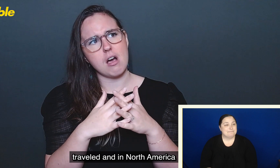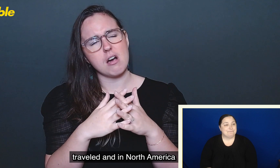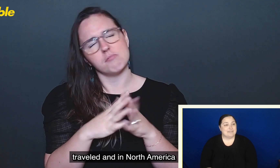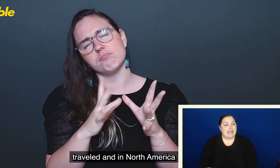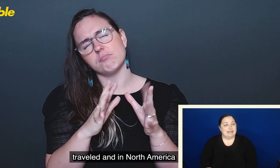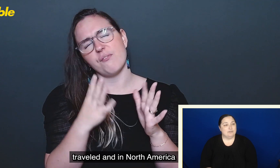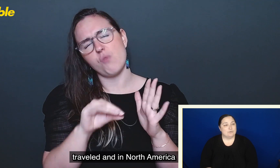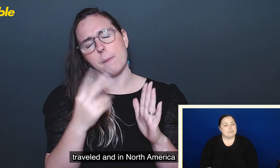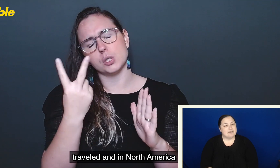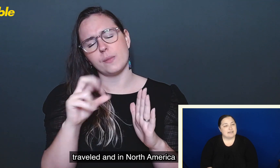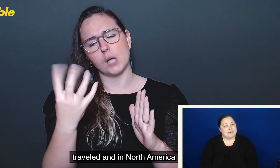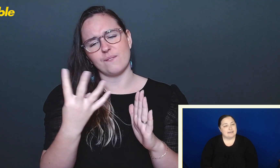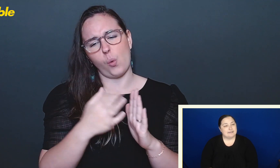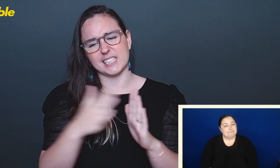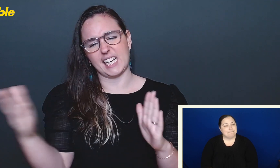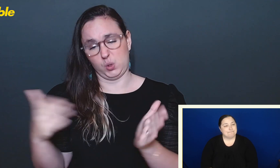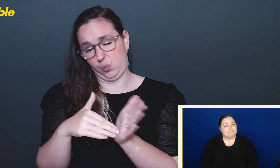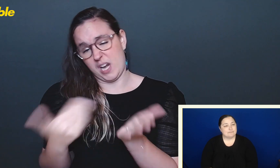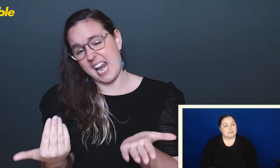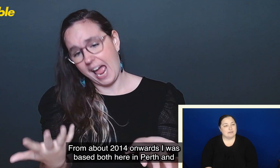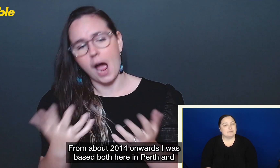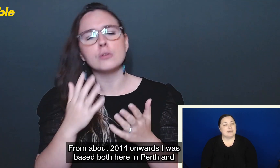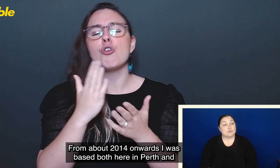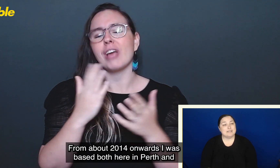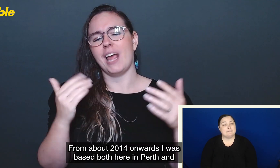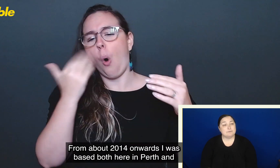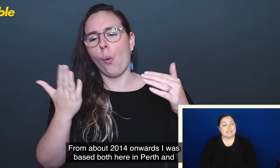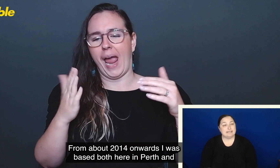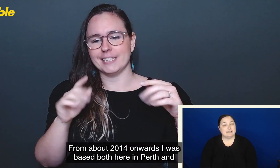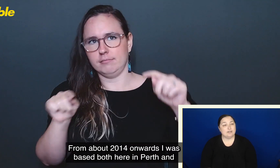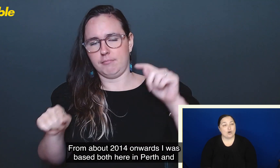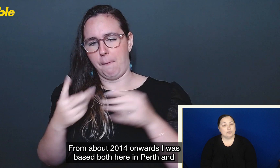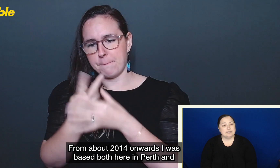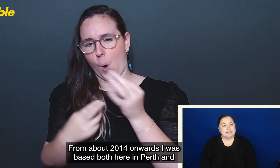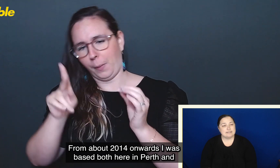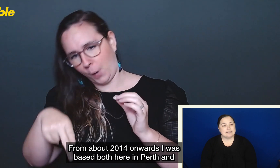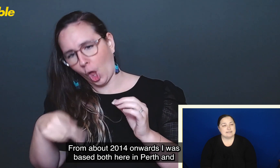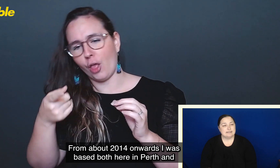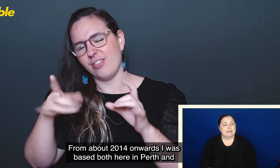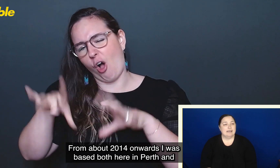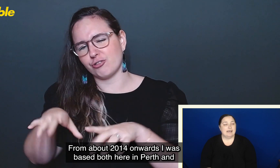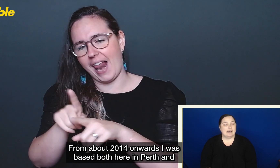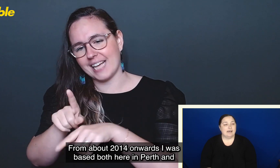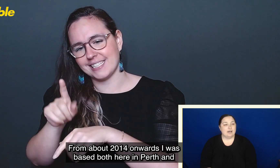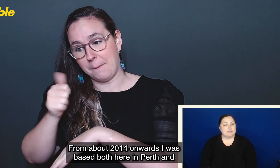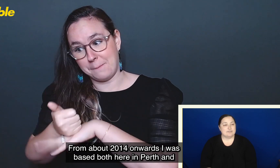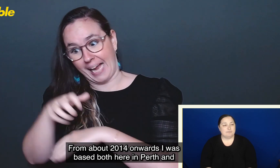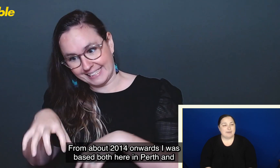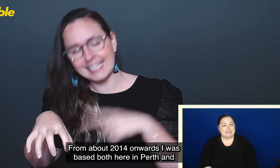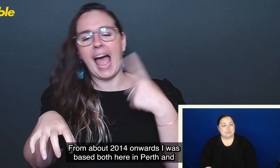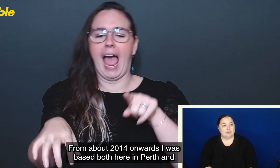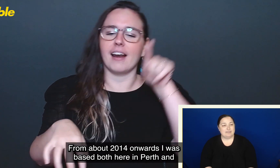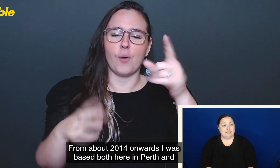travelled. And in North America, from about 2014 onwards, I